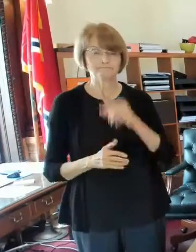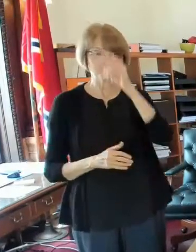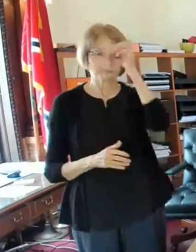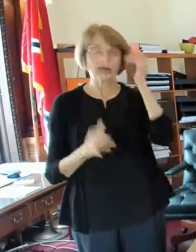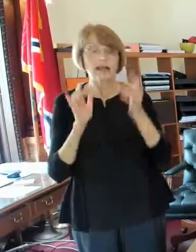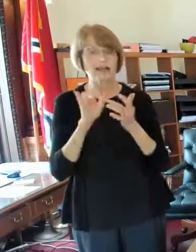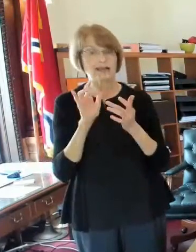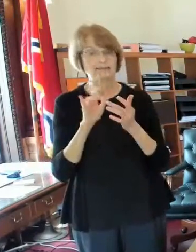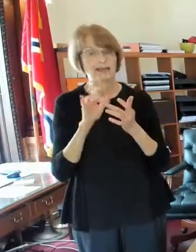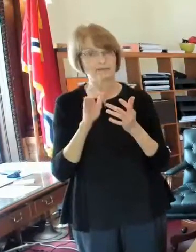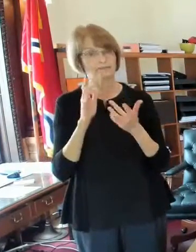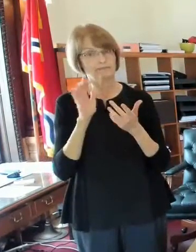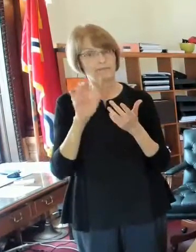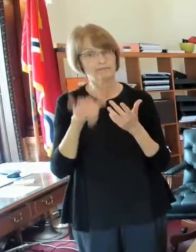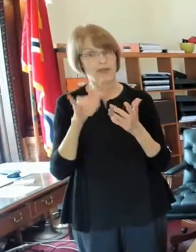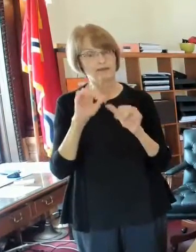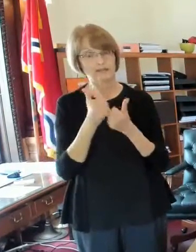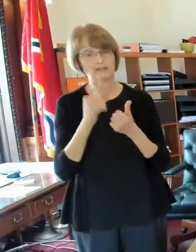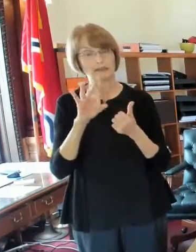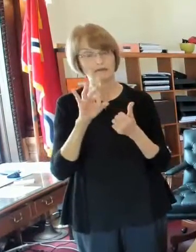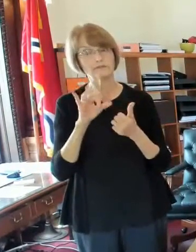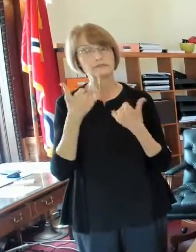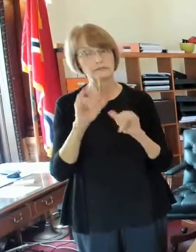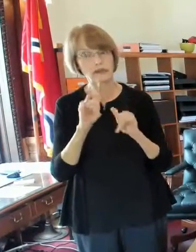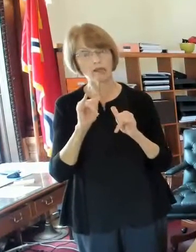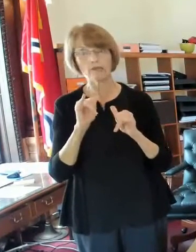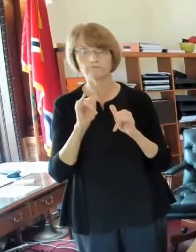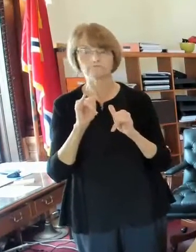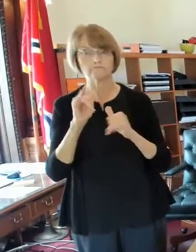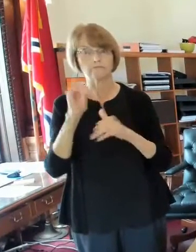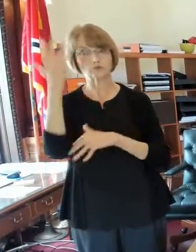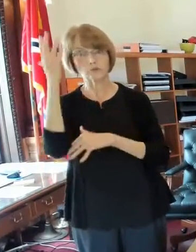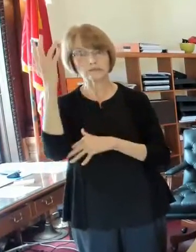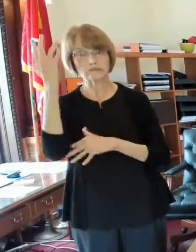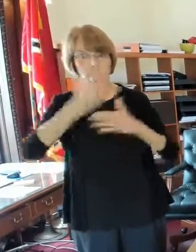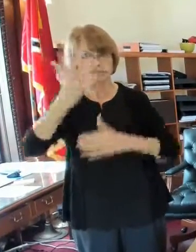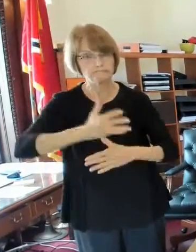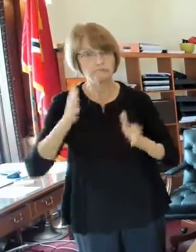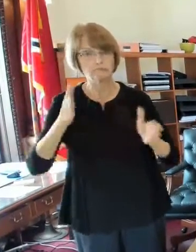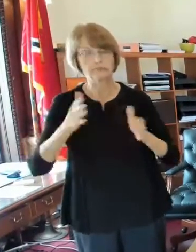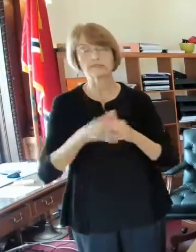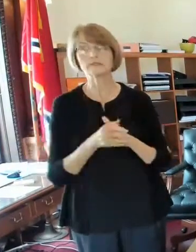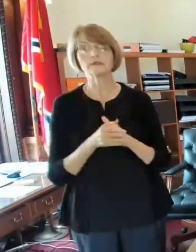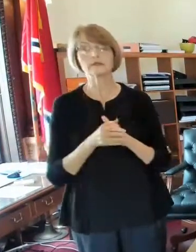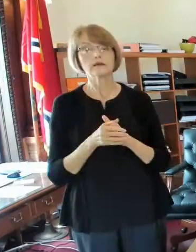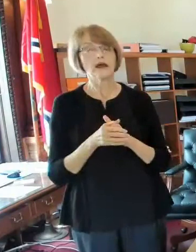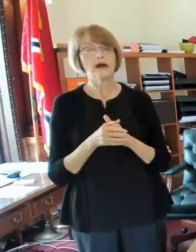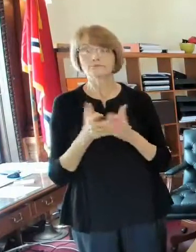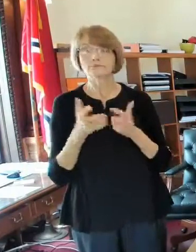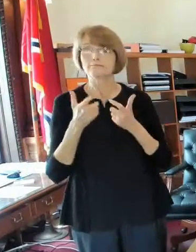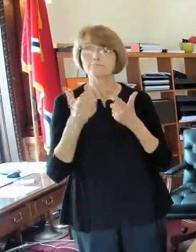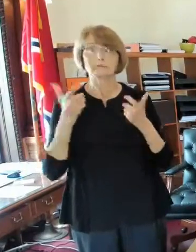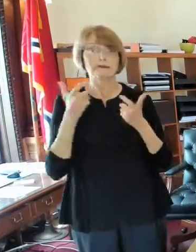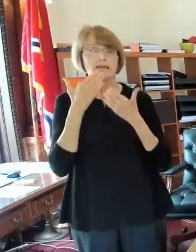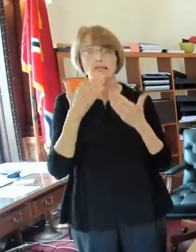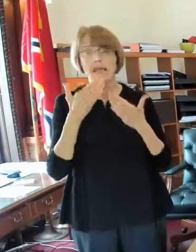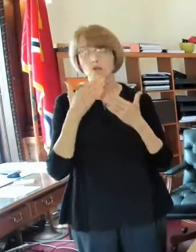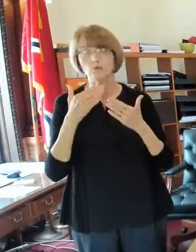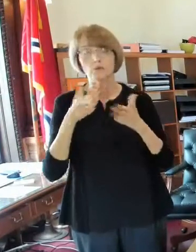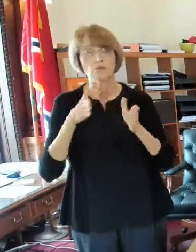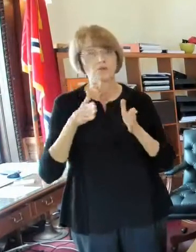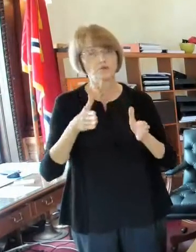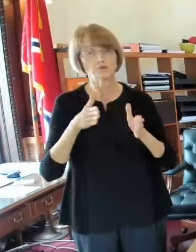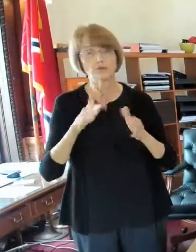contact them if you still do have an issue. I just want to say a huge thank you to the street department,